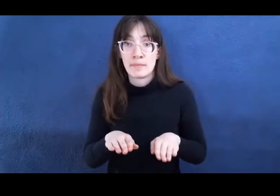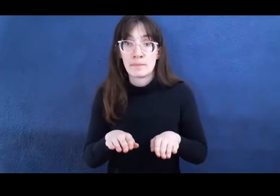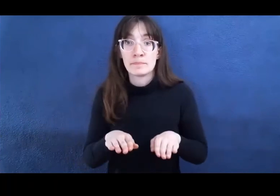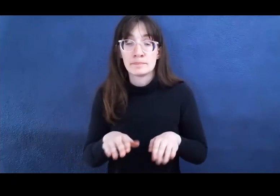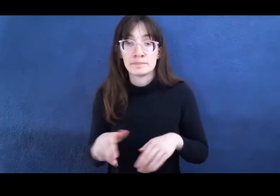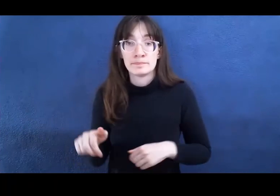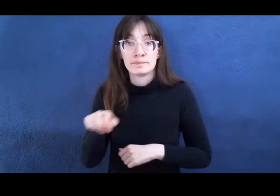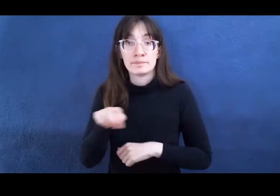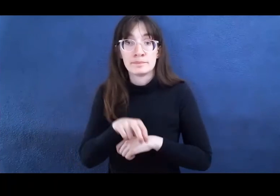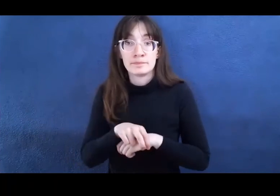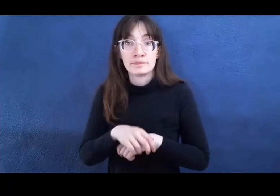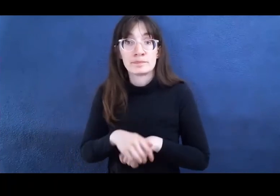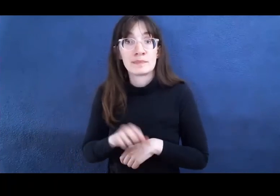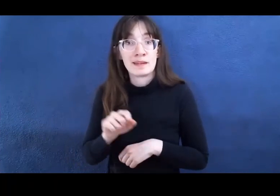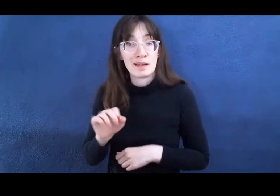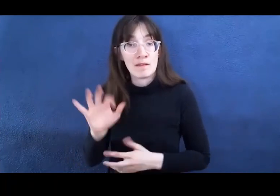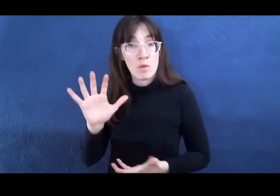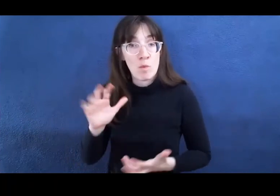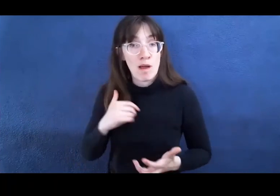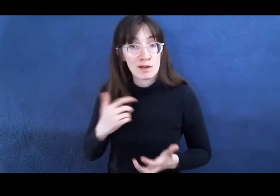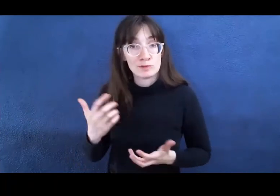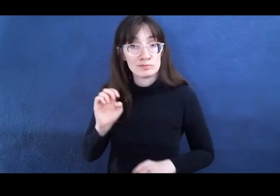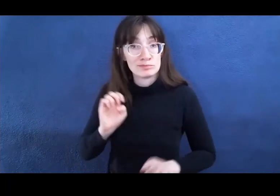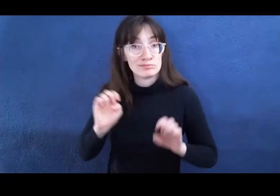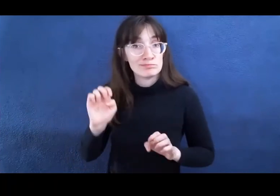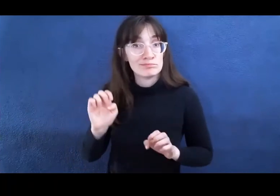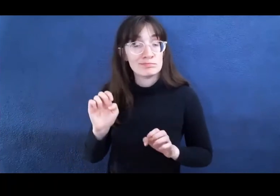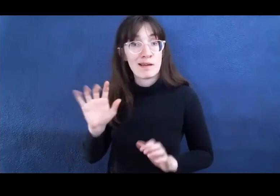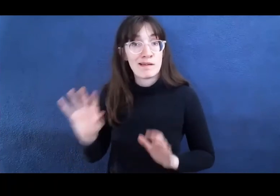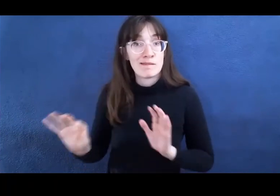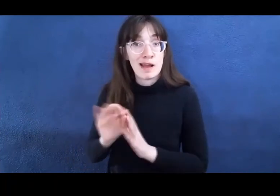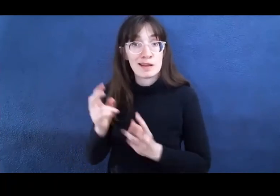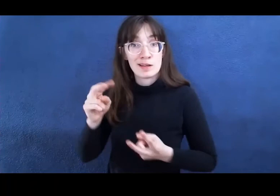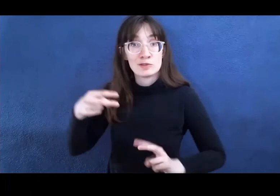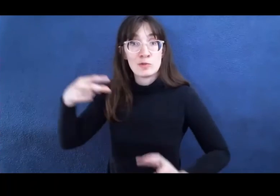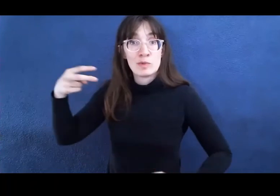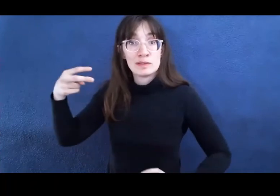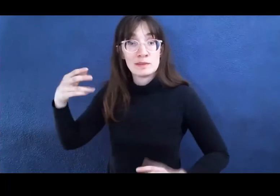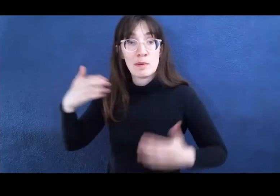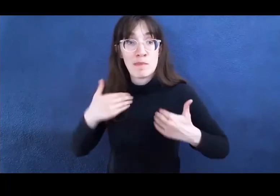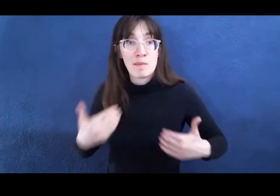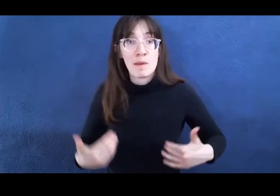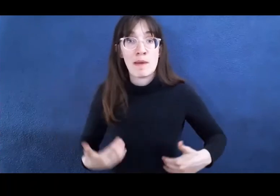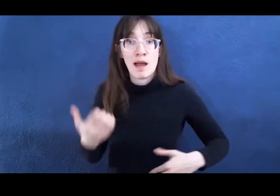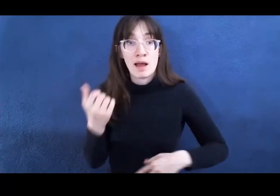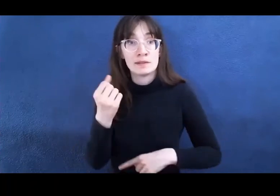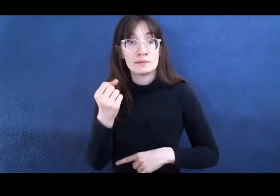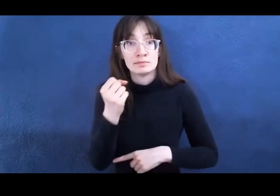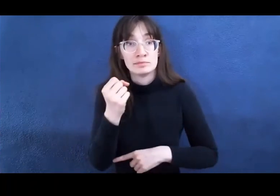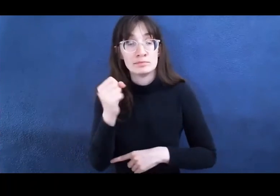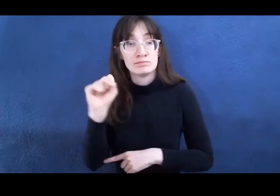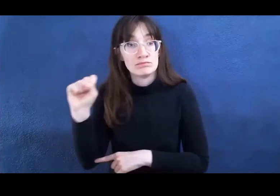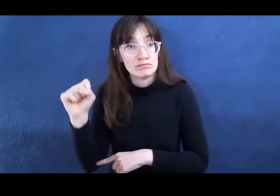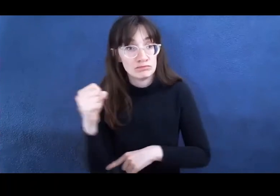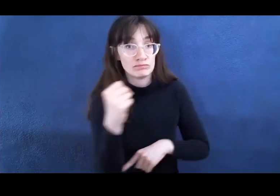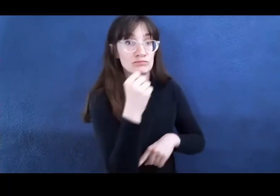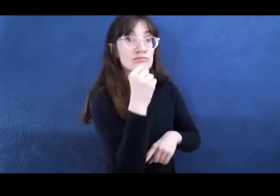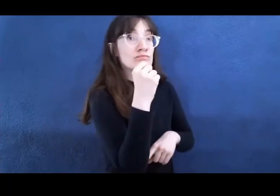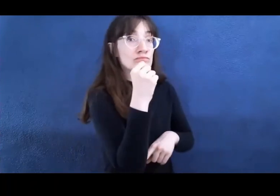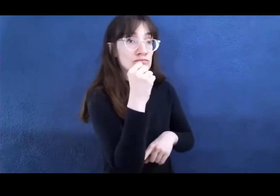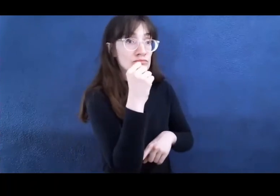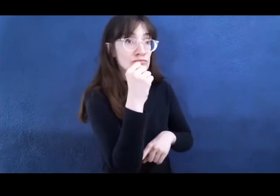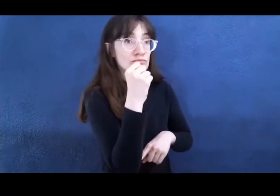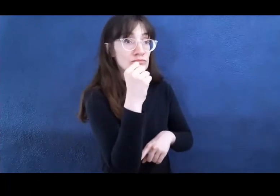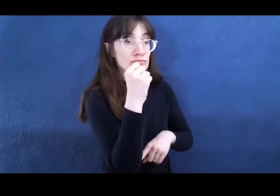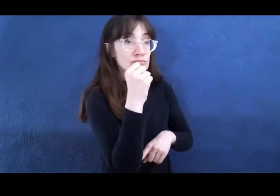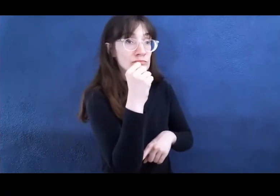in finding a twist, you might start to turn your upper body one way. So maybe you turn your upper body one way. You